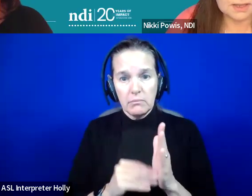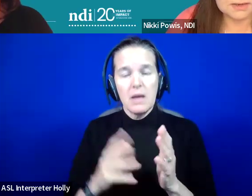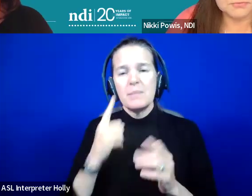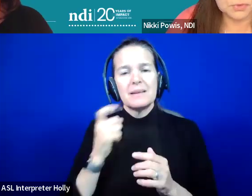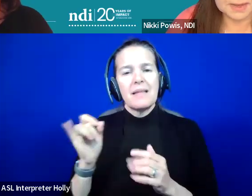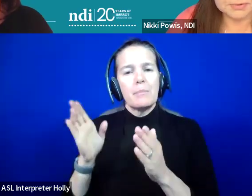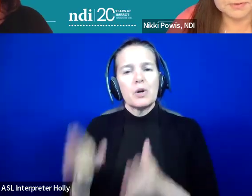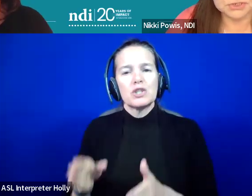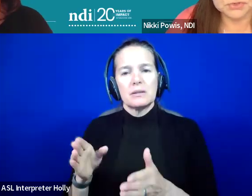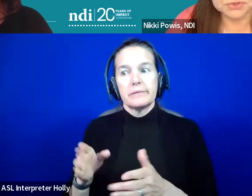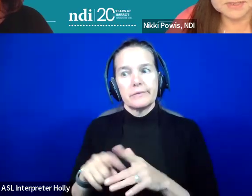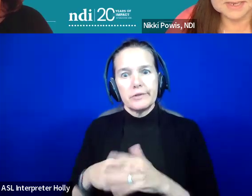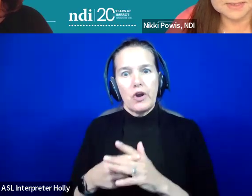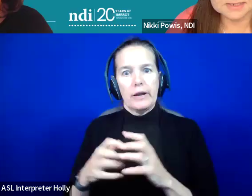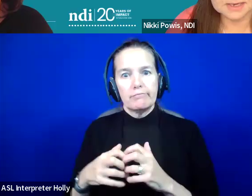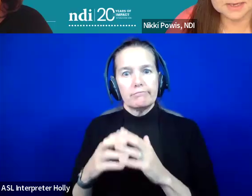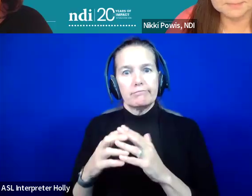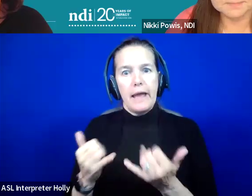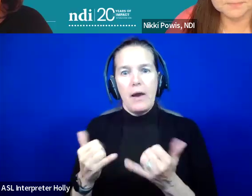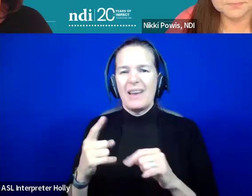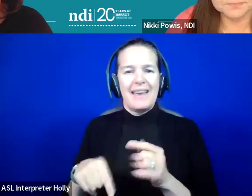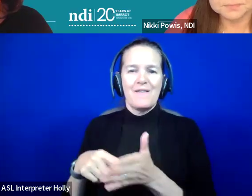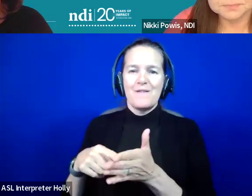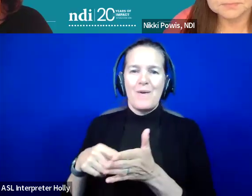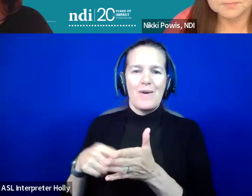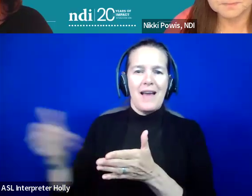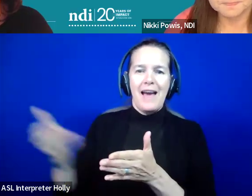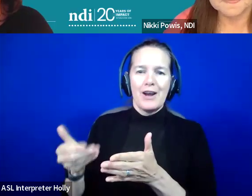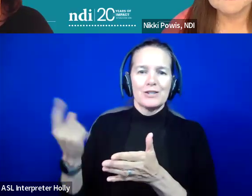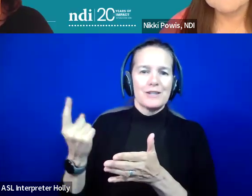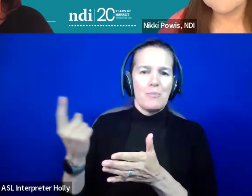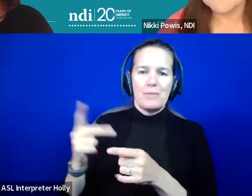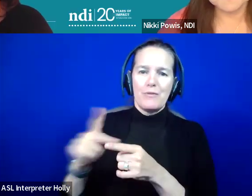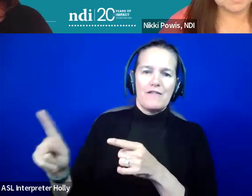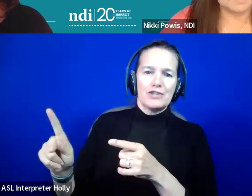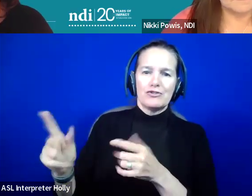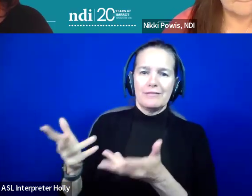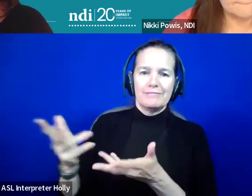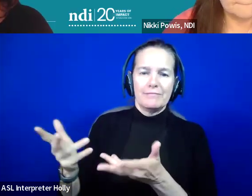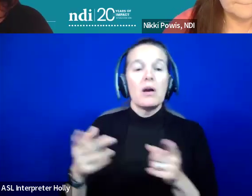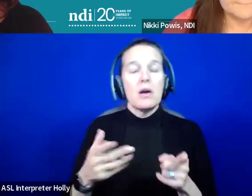and really can't afford that professional service at this time. That's a great question. So